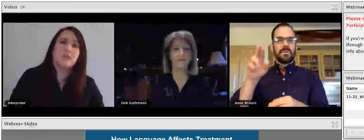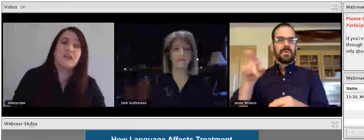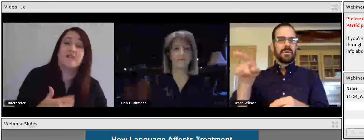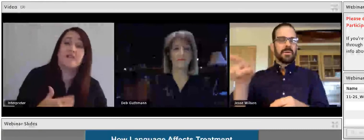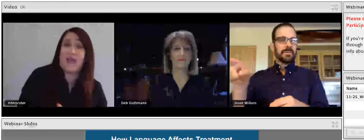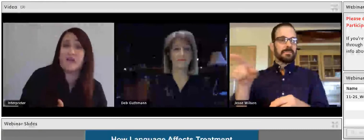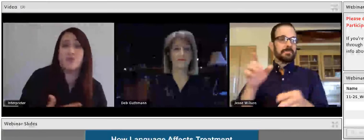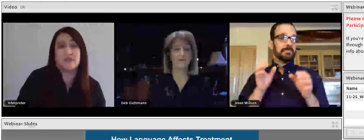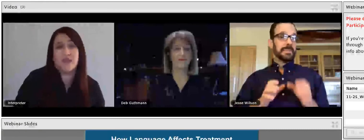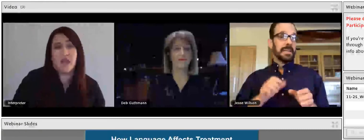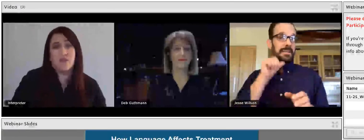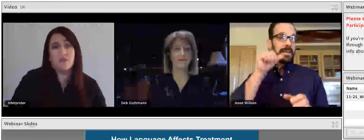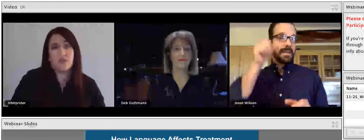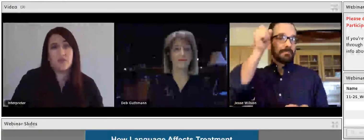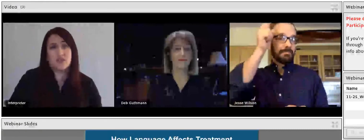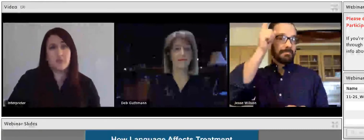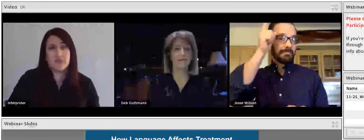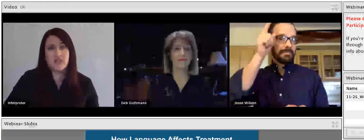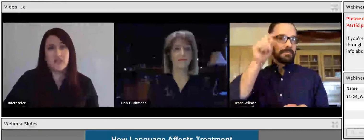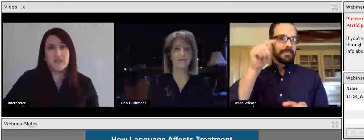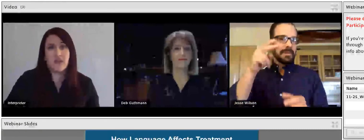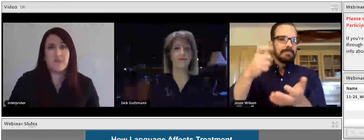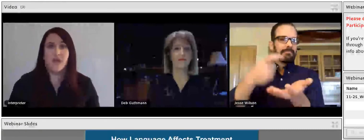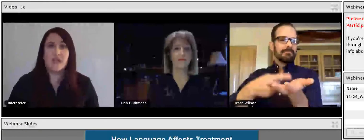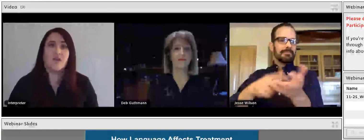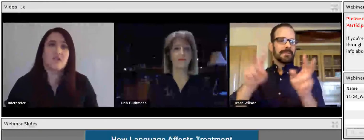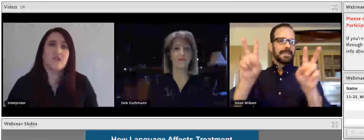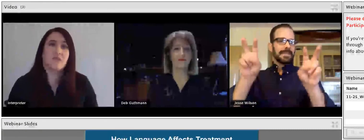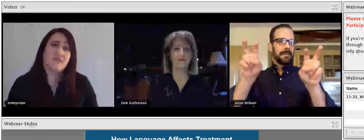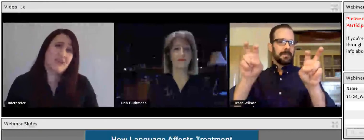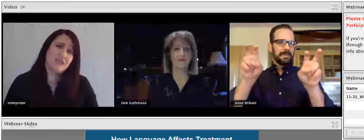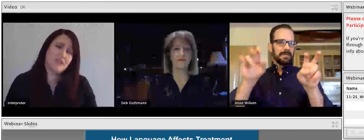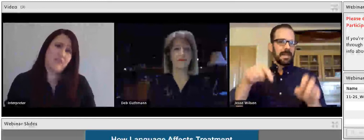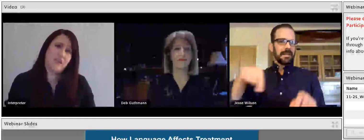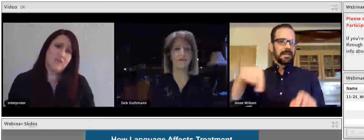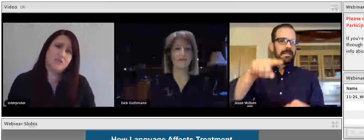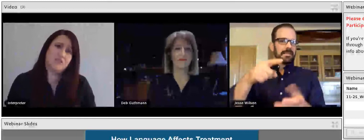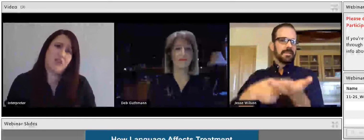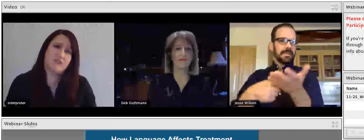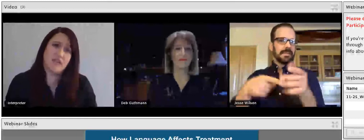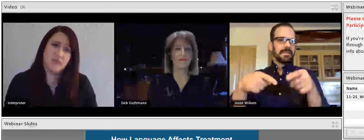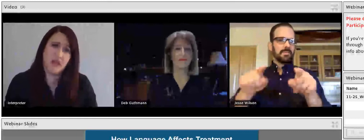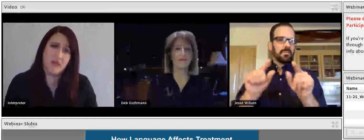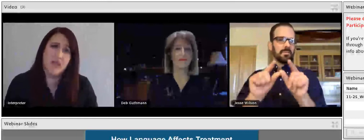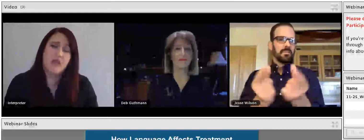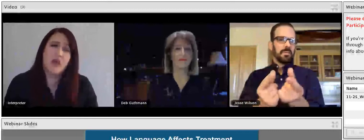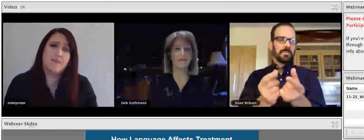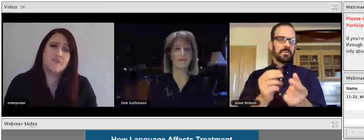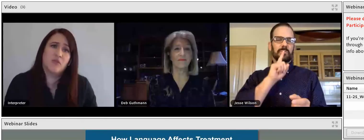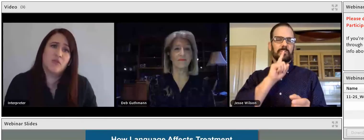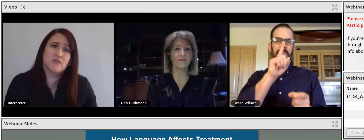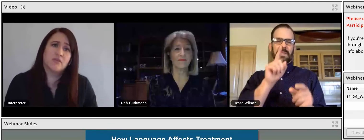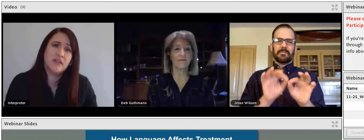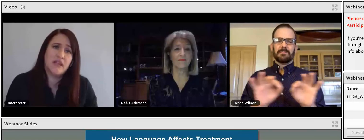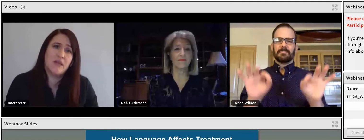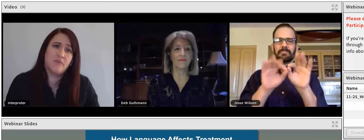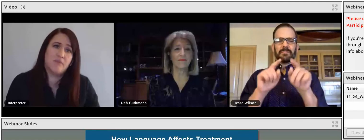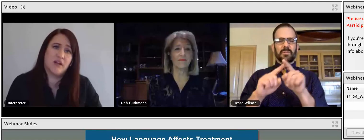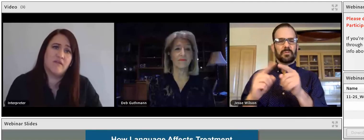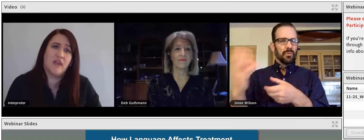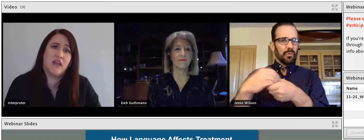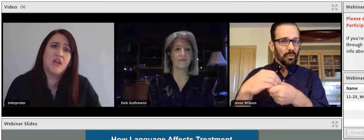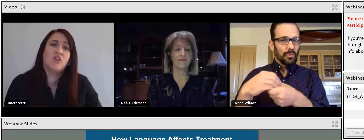and there might be a little bit of a lag or delay through the interpretation, so that might also mean that the provider will try to skip them. So